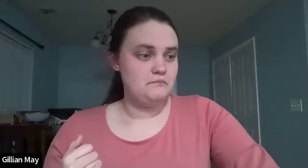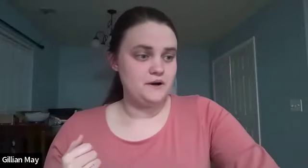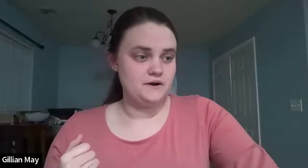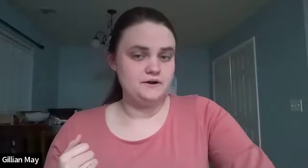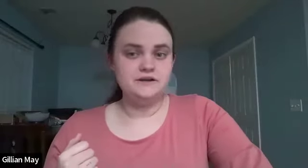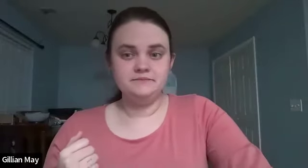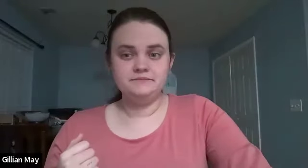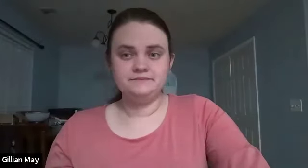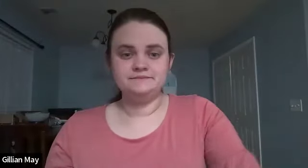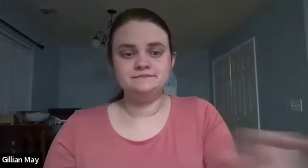Bird.